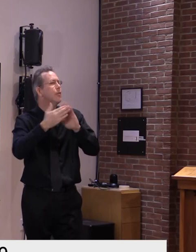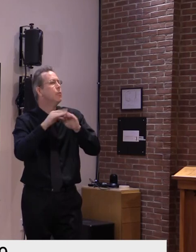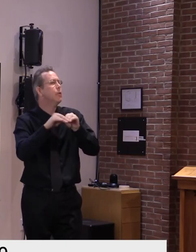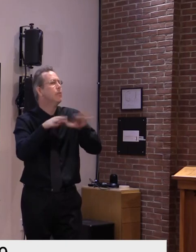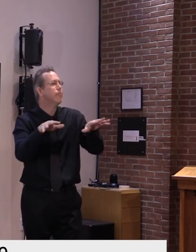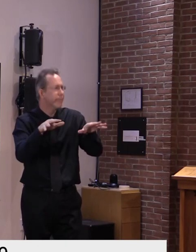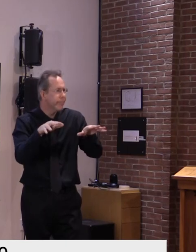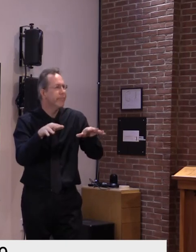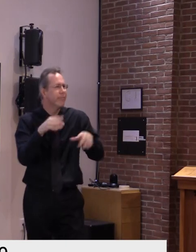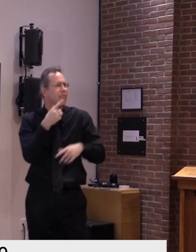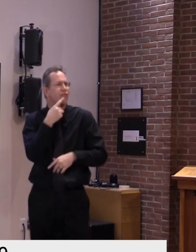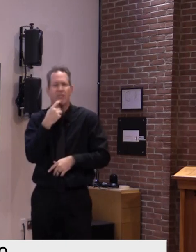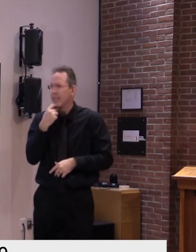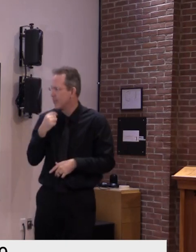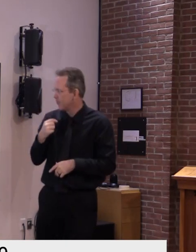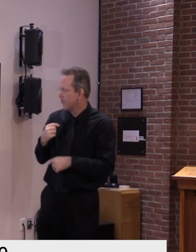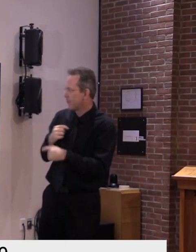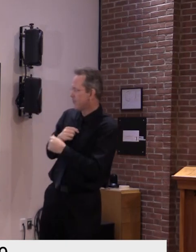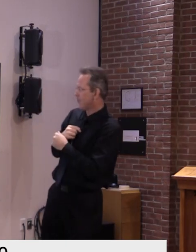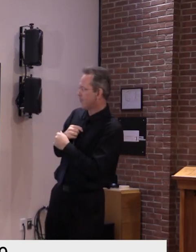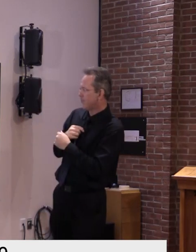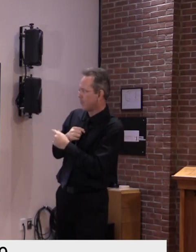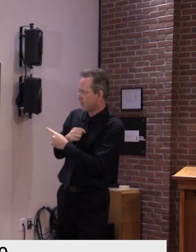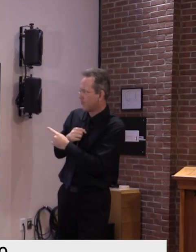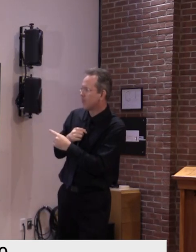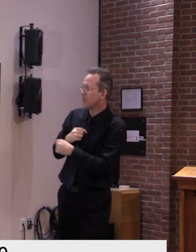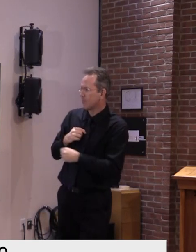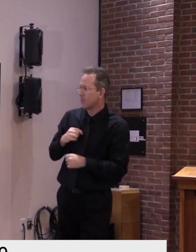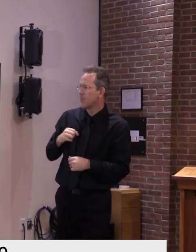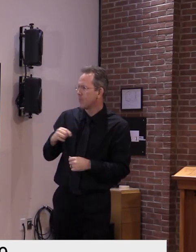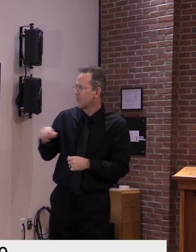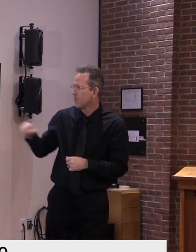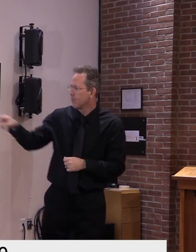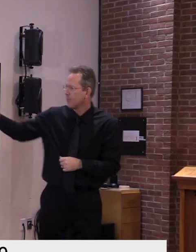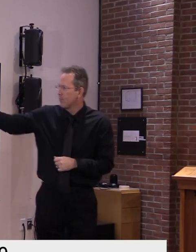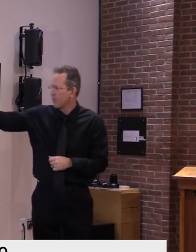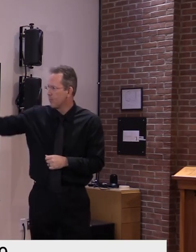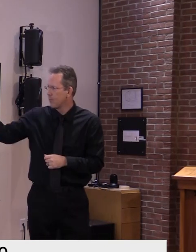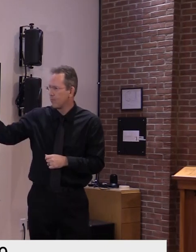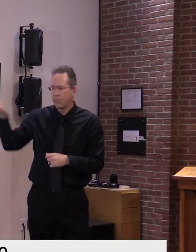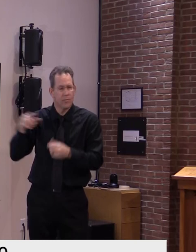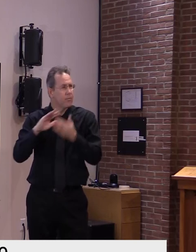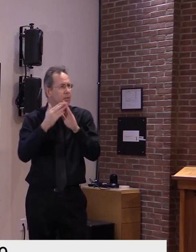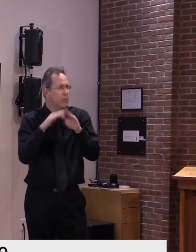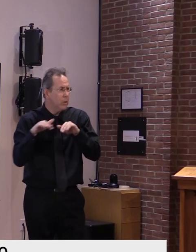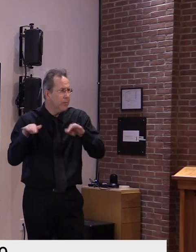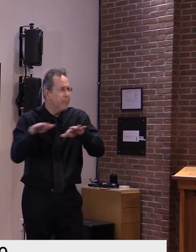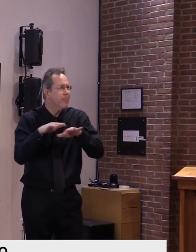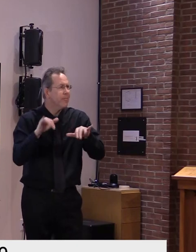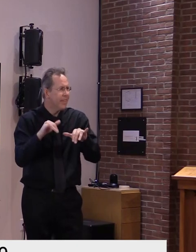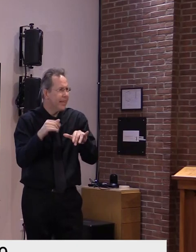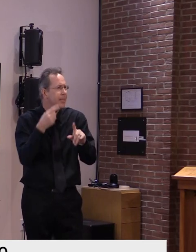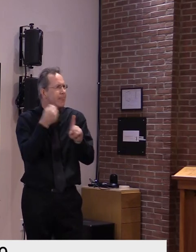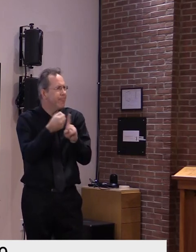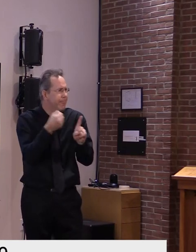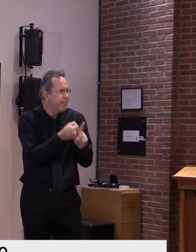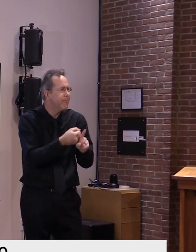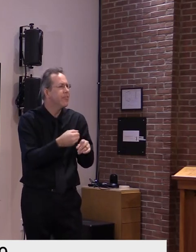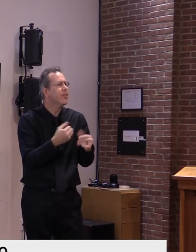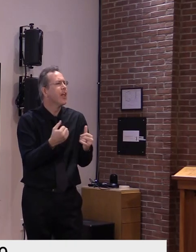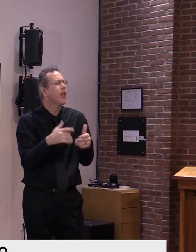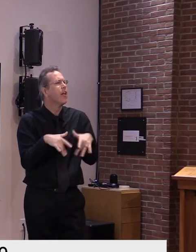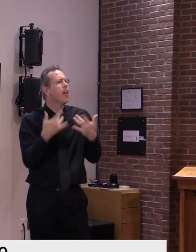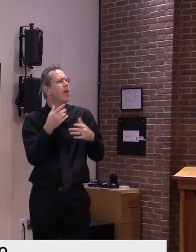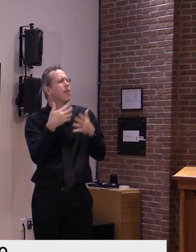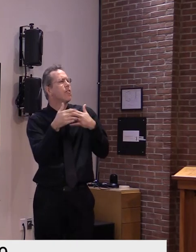Getting to the present, since mid-October in the lighter gray, you will note a new type